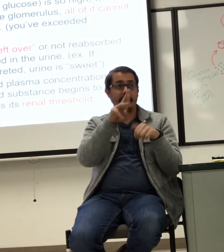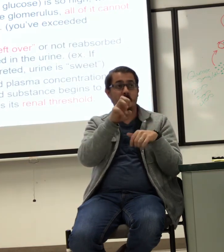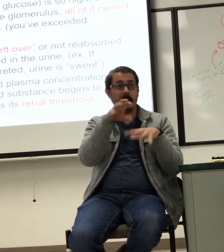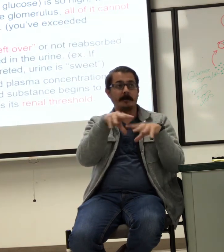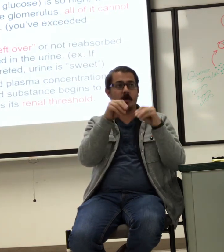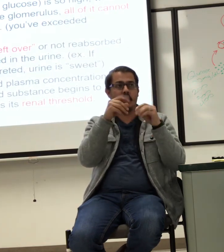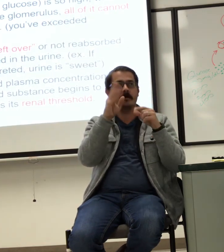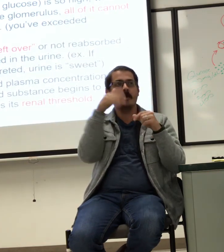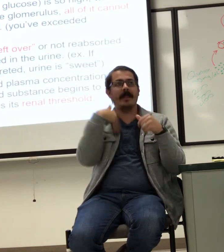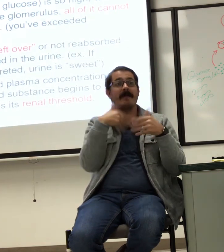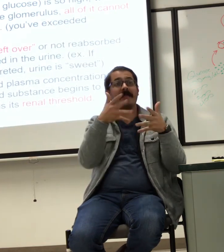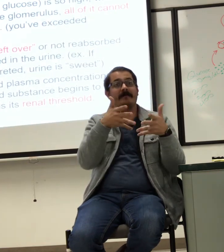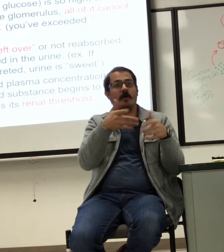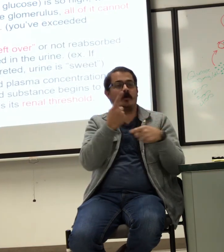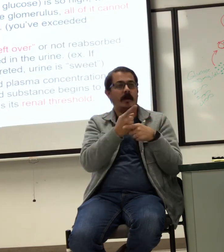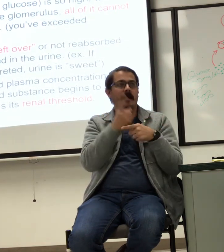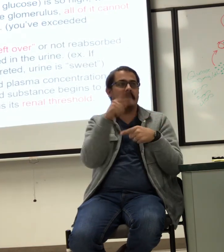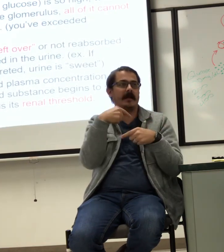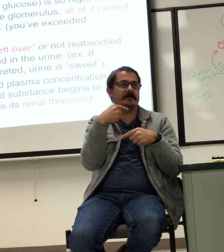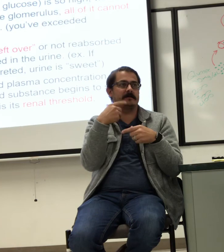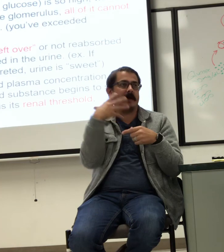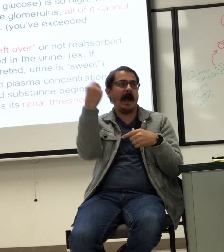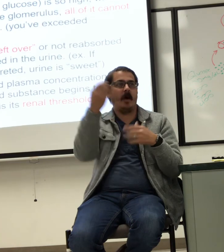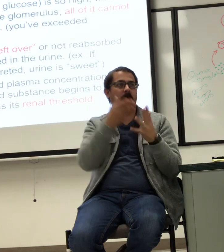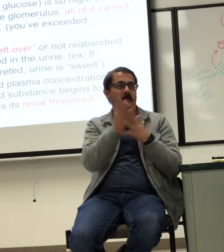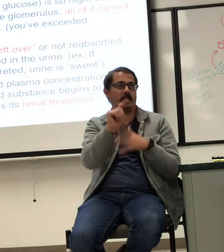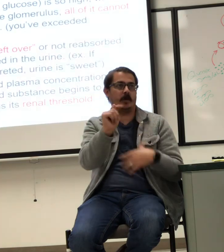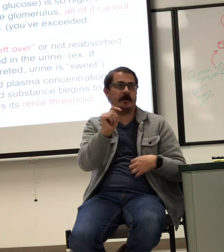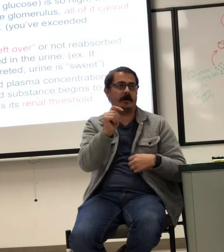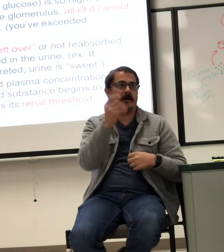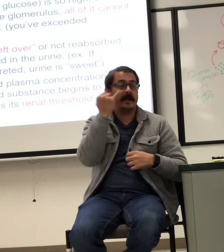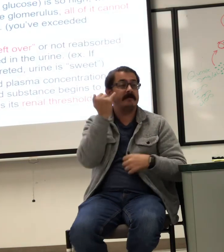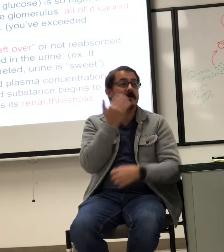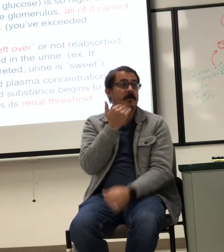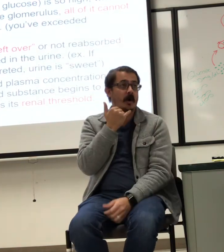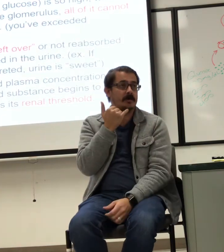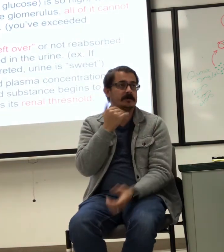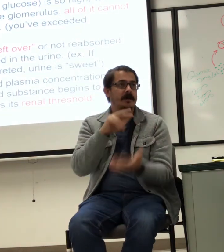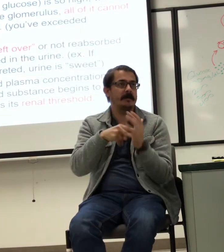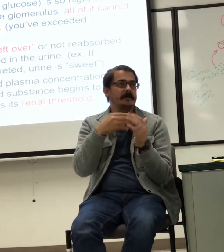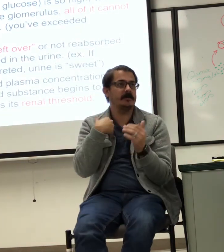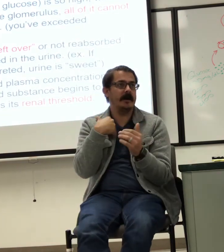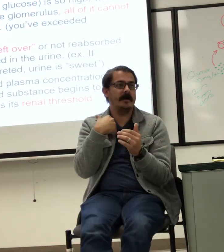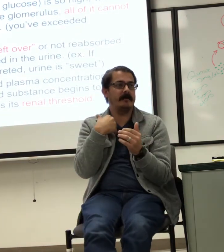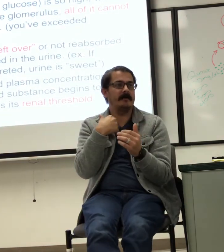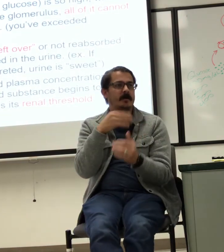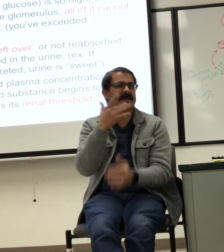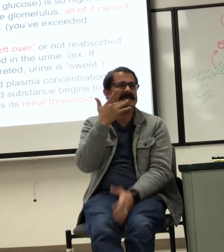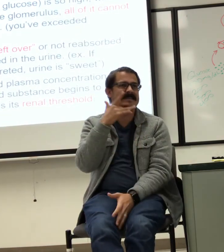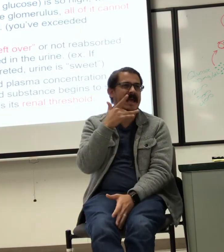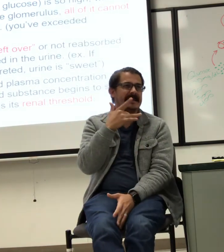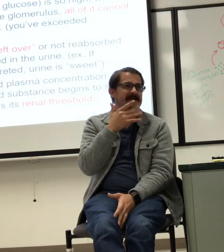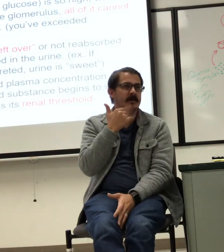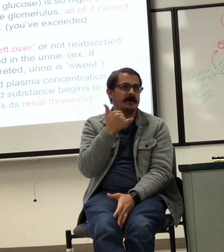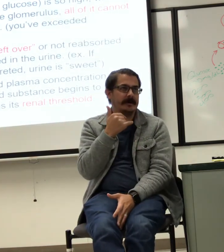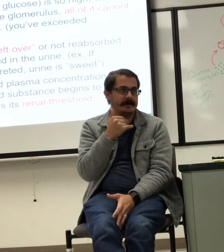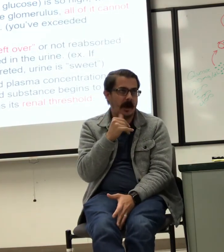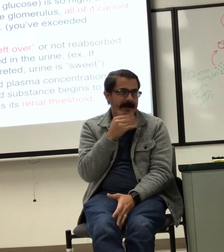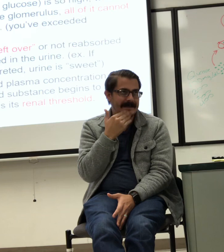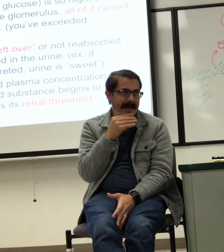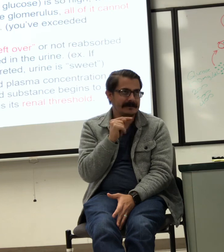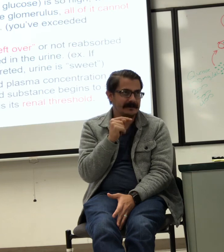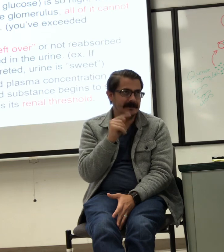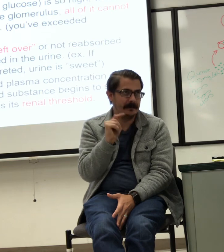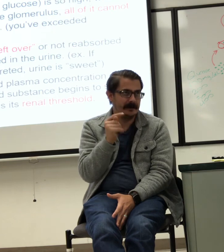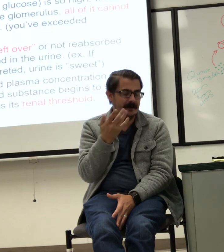got leftovers, right? And it's going to be excreted in the urine. And if it's glucose, you would have, it would taste sweet, but you wouldn't taste it, right? You just do